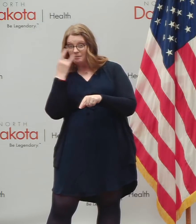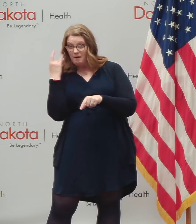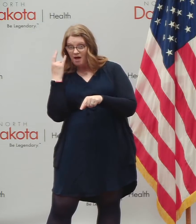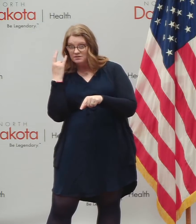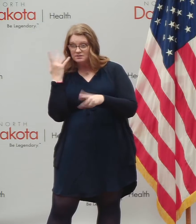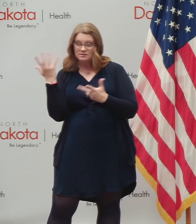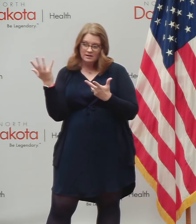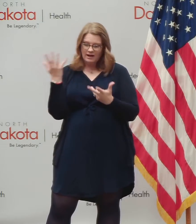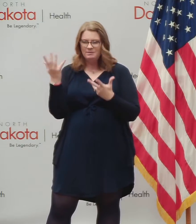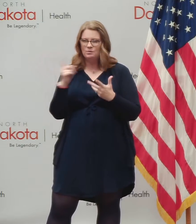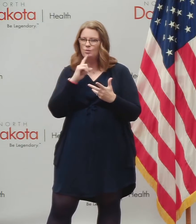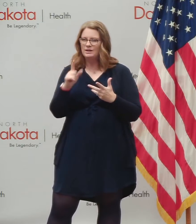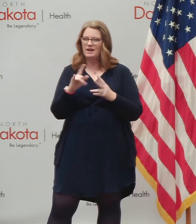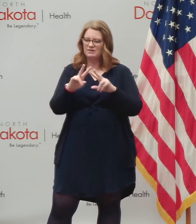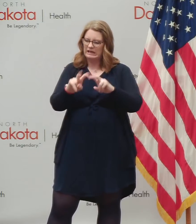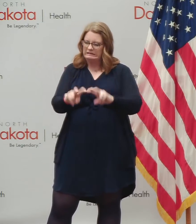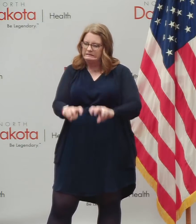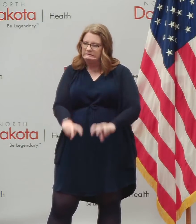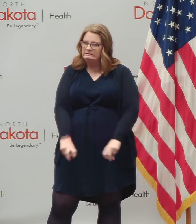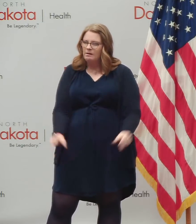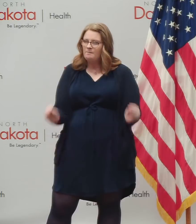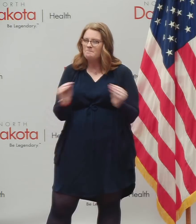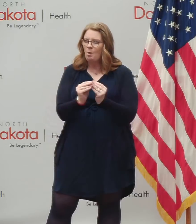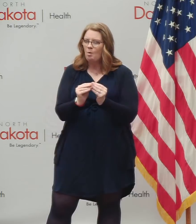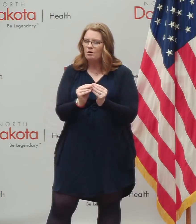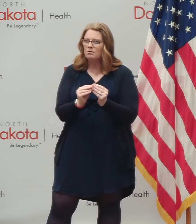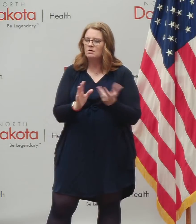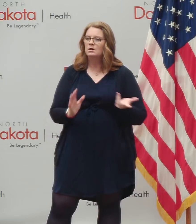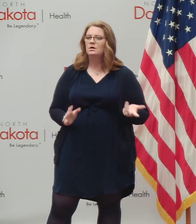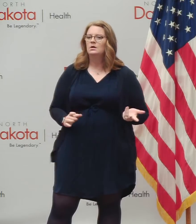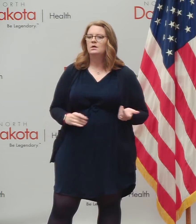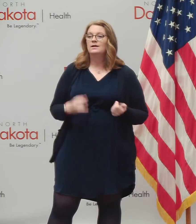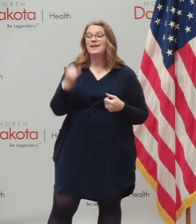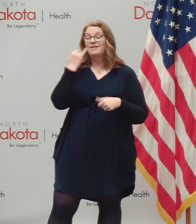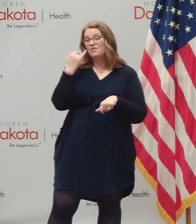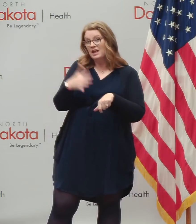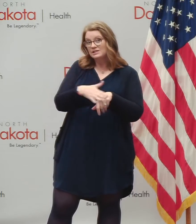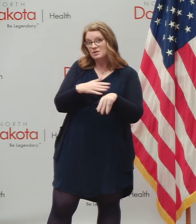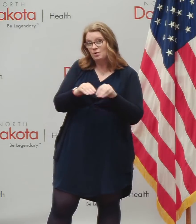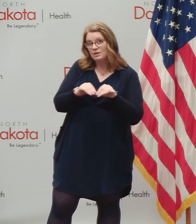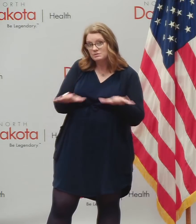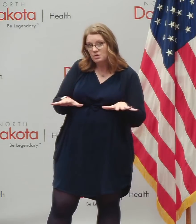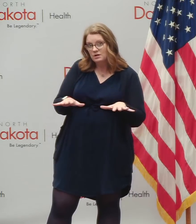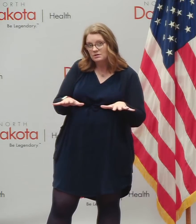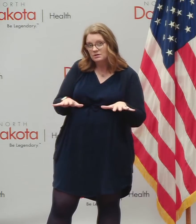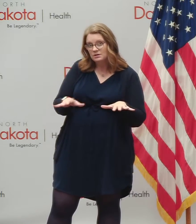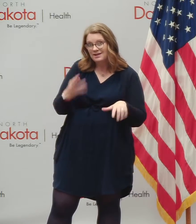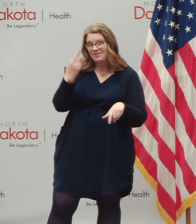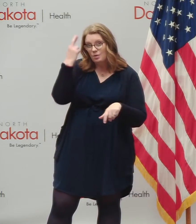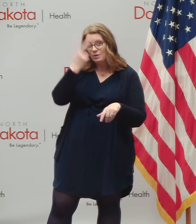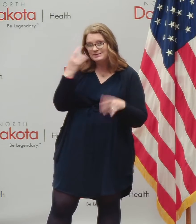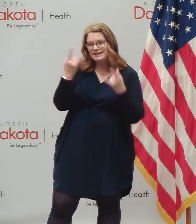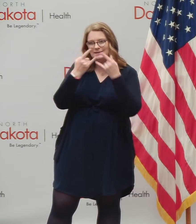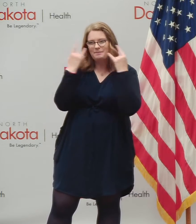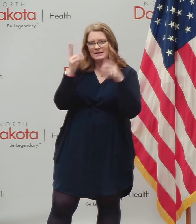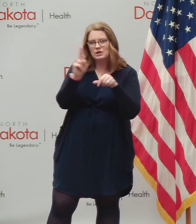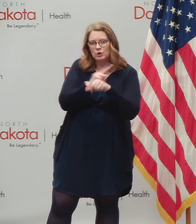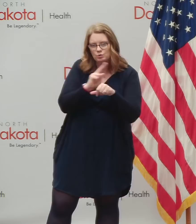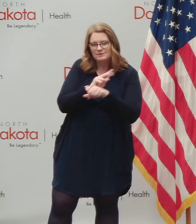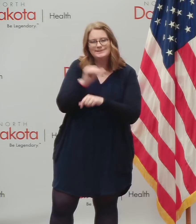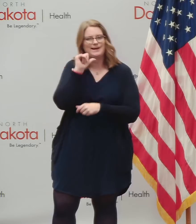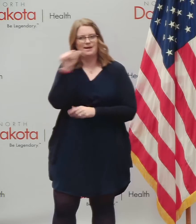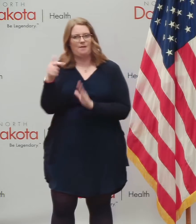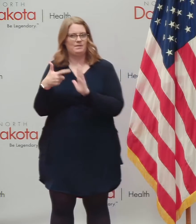they put in the mask mandate. Because it's if they've slowed the spread, it's because of mask usage, not because of the mask